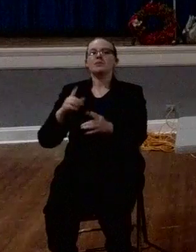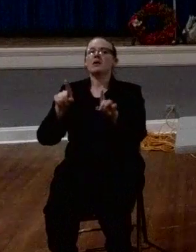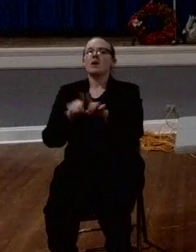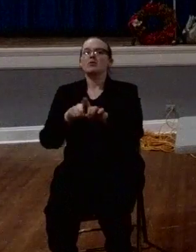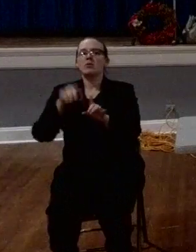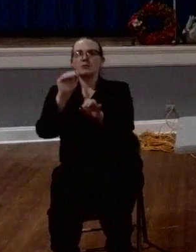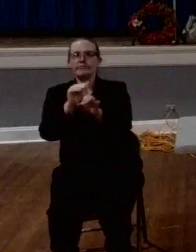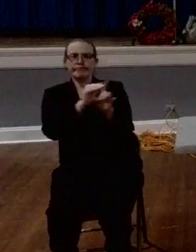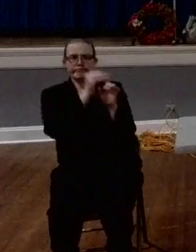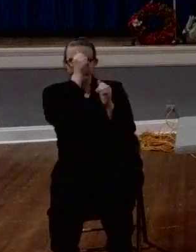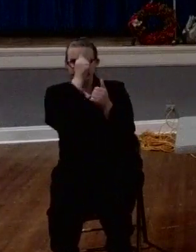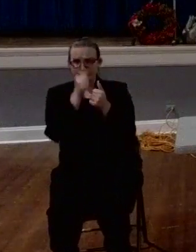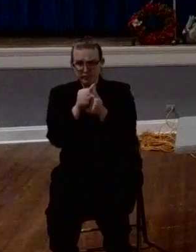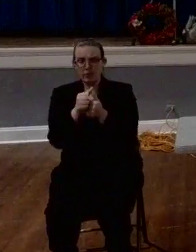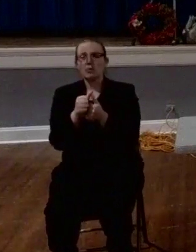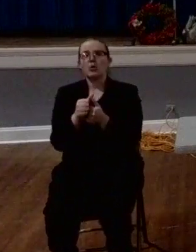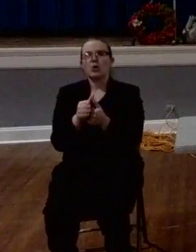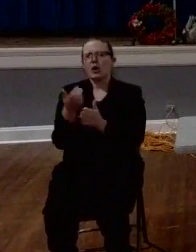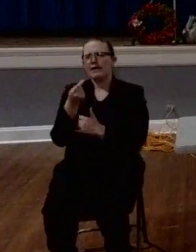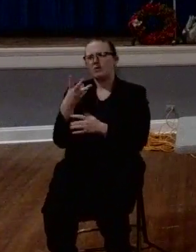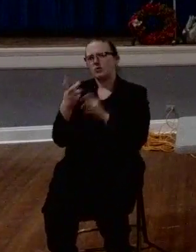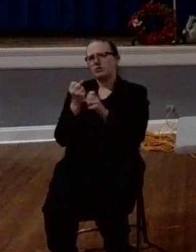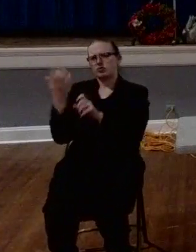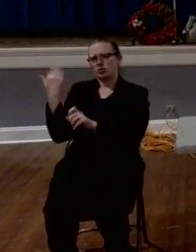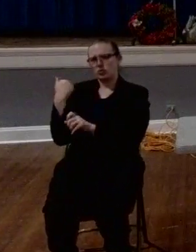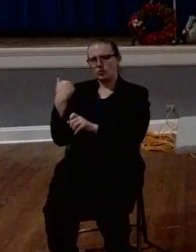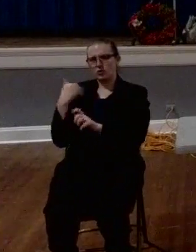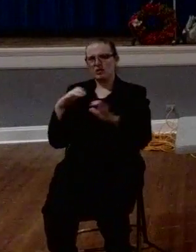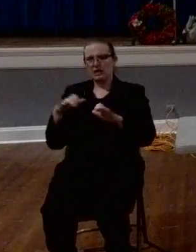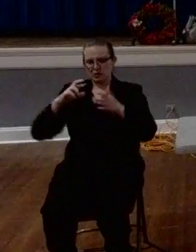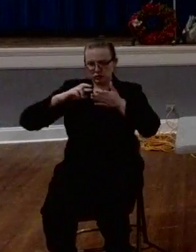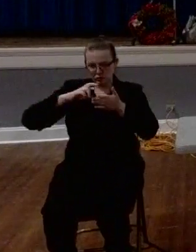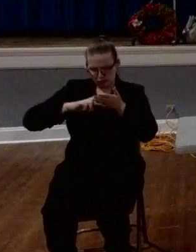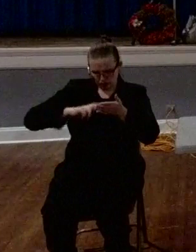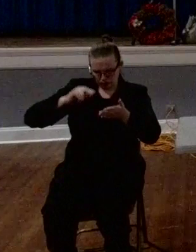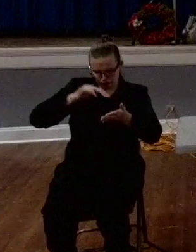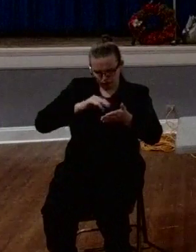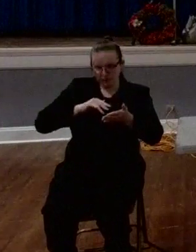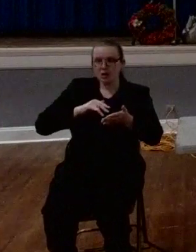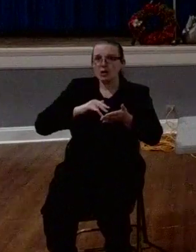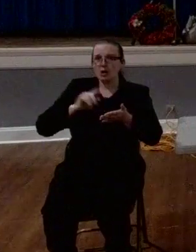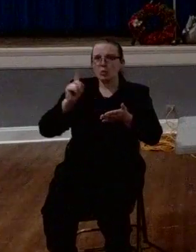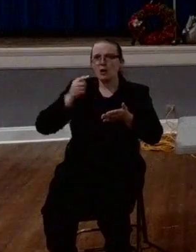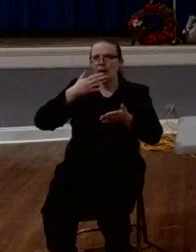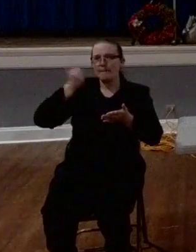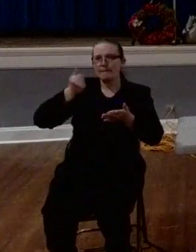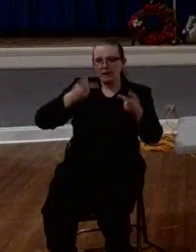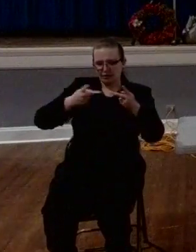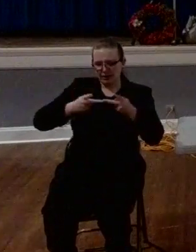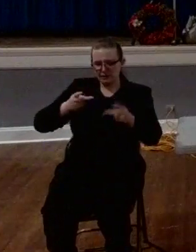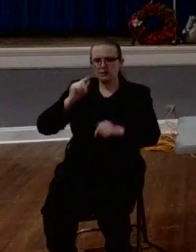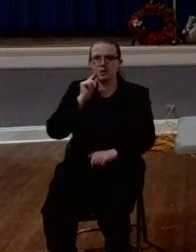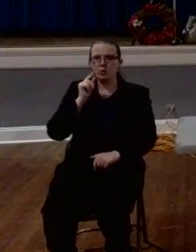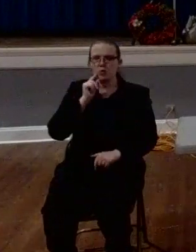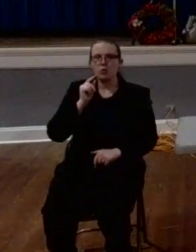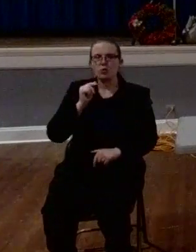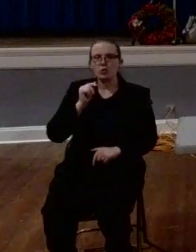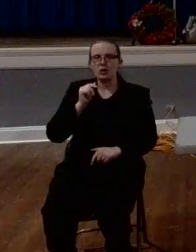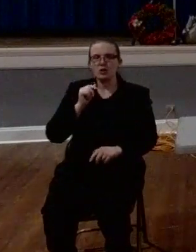that a few years ago they did a study of where are the best places in San Antonio